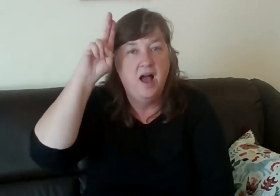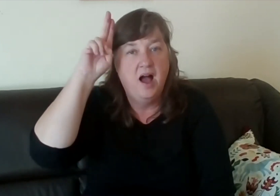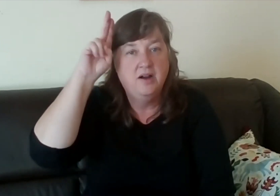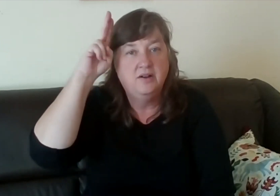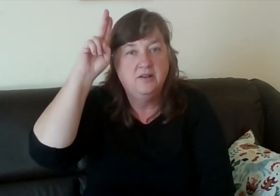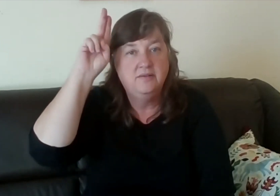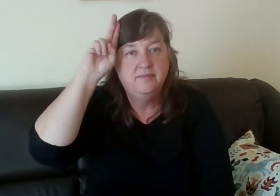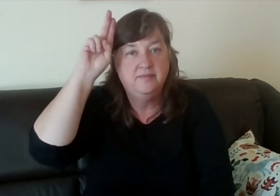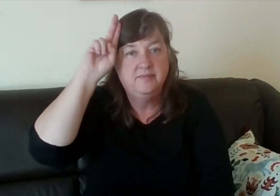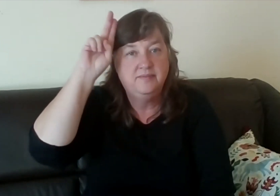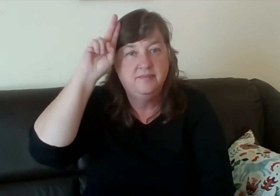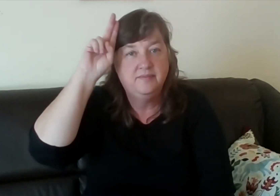Uncle.